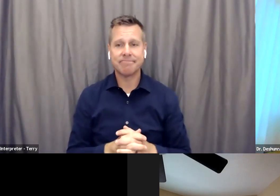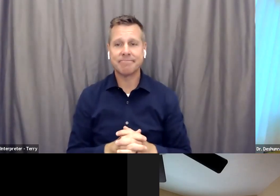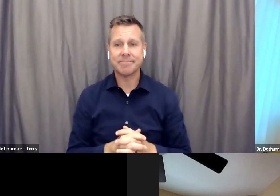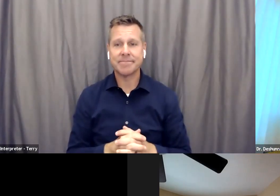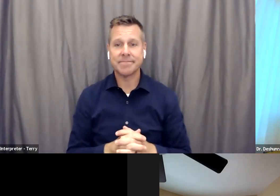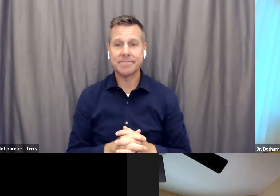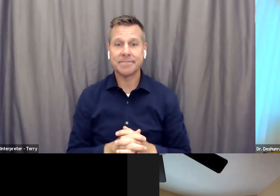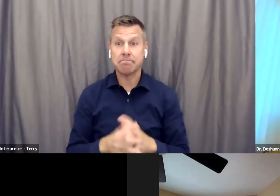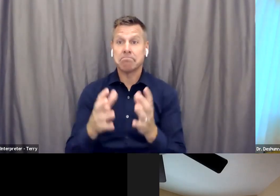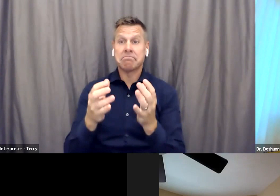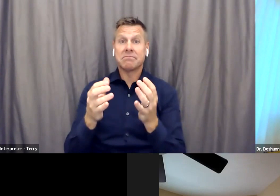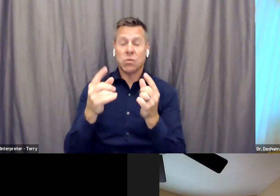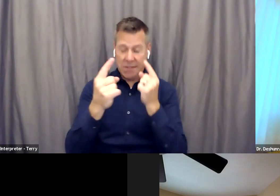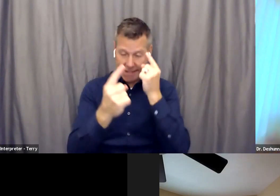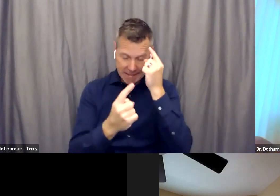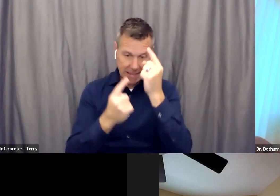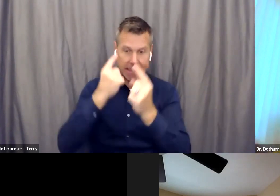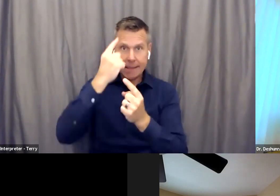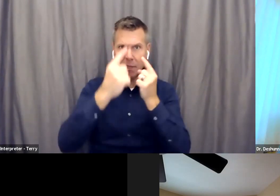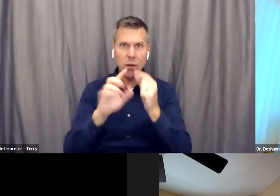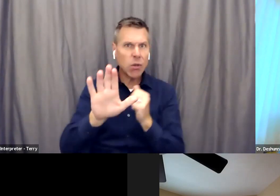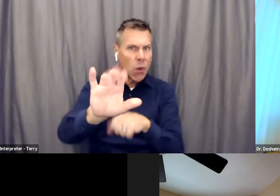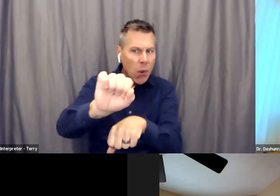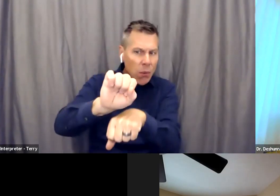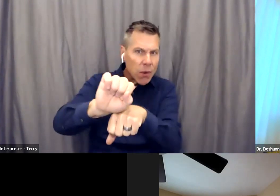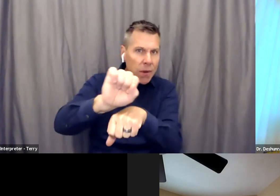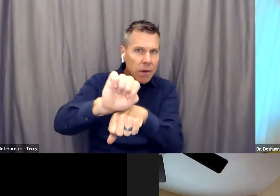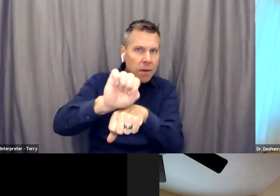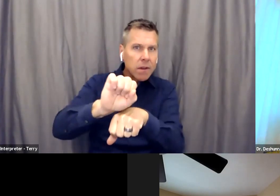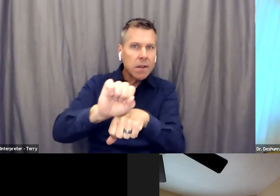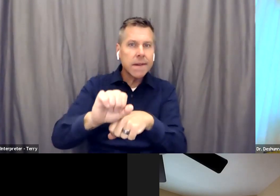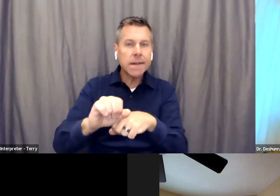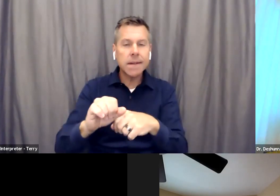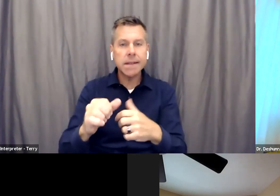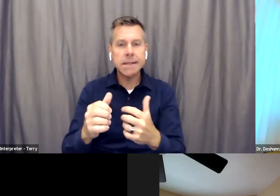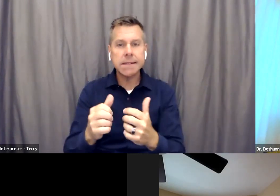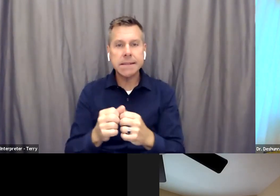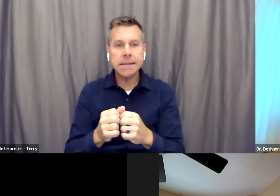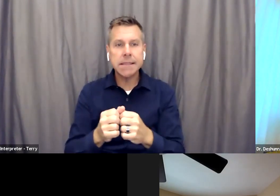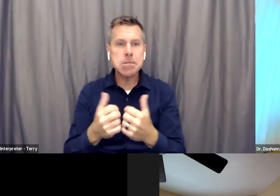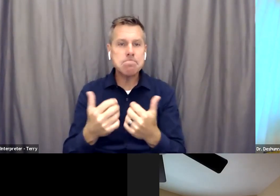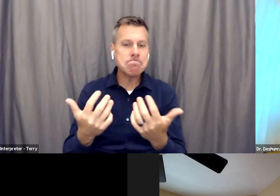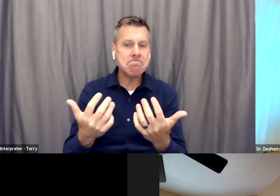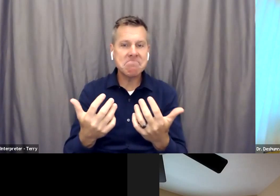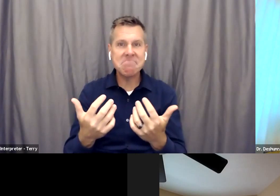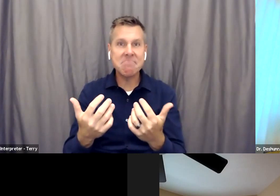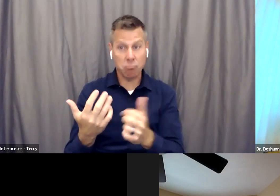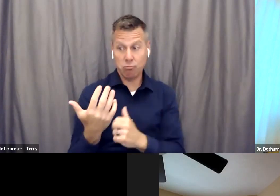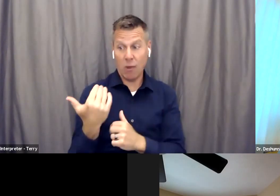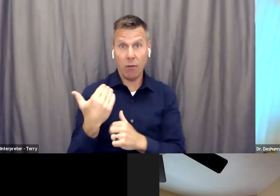to think about the work that you do with people, with former foster youth who